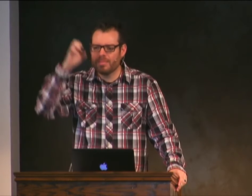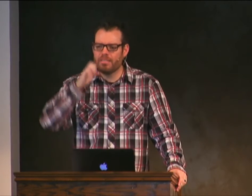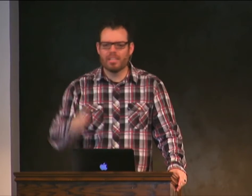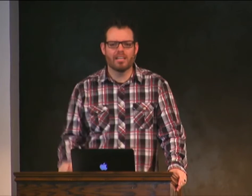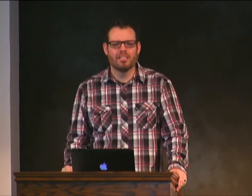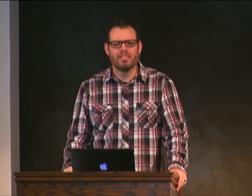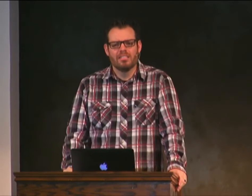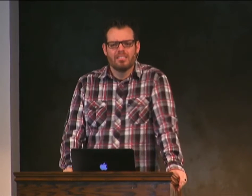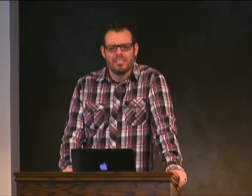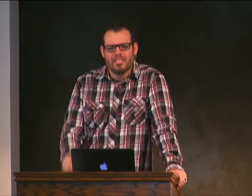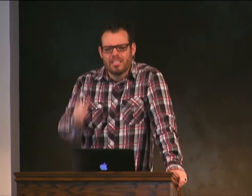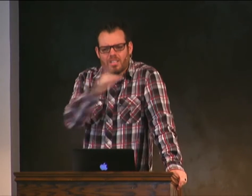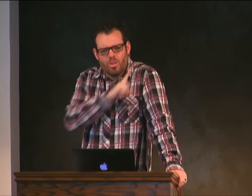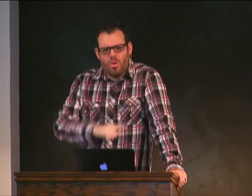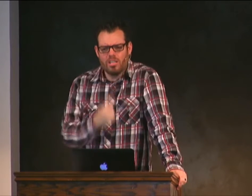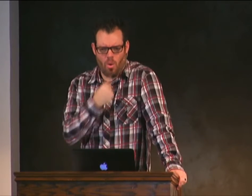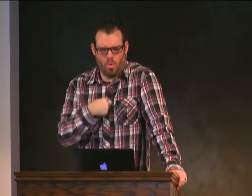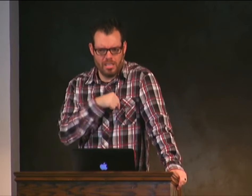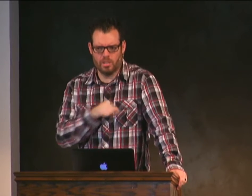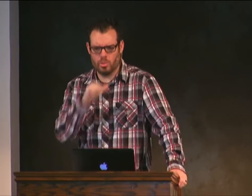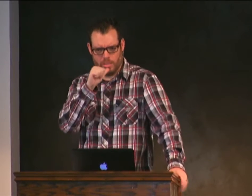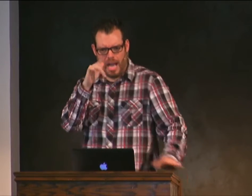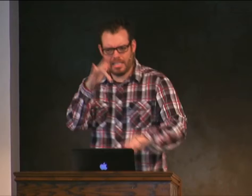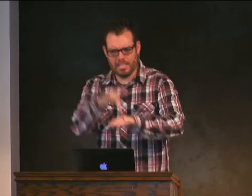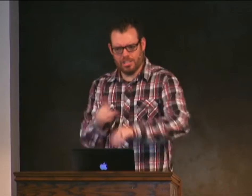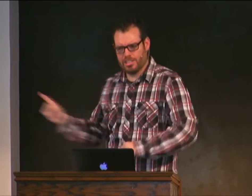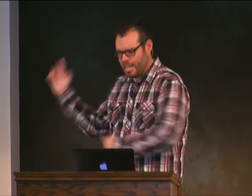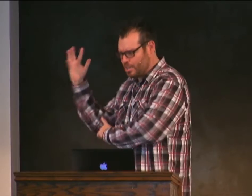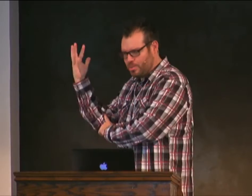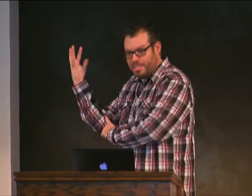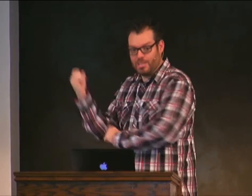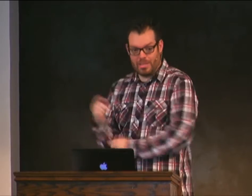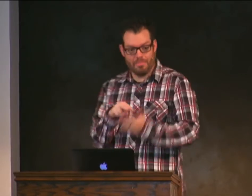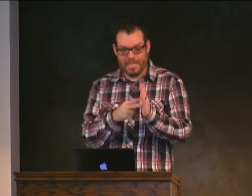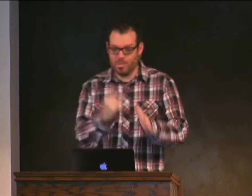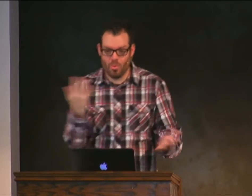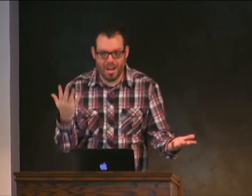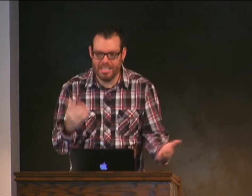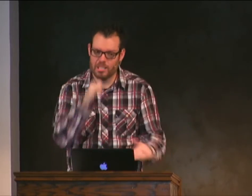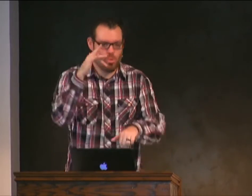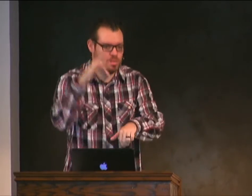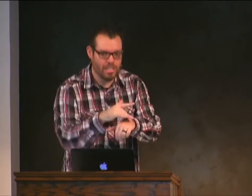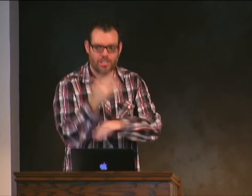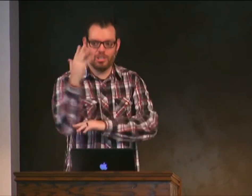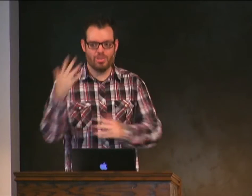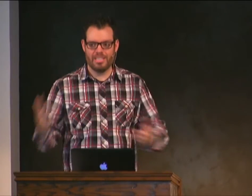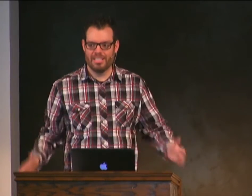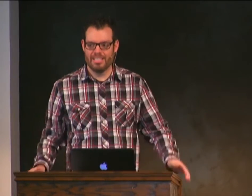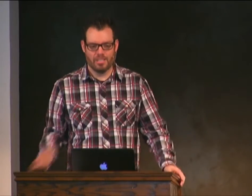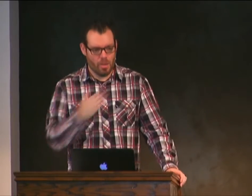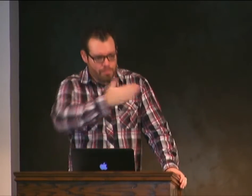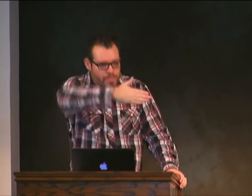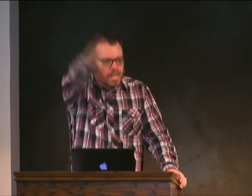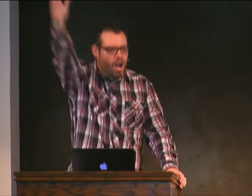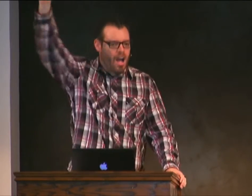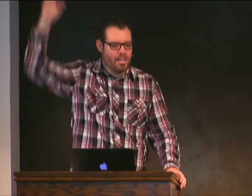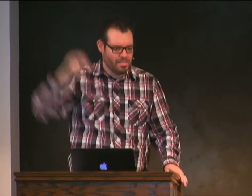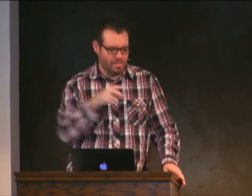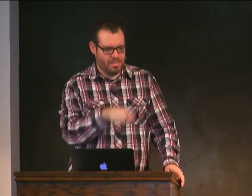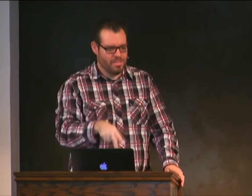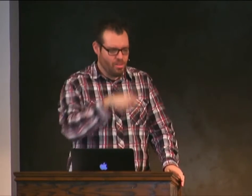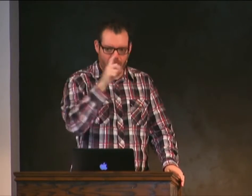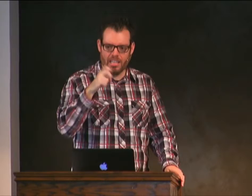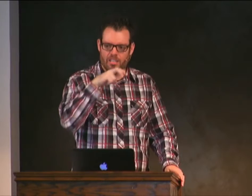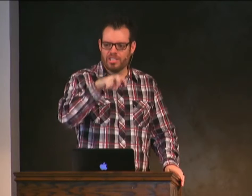If Adam and Eve was like, the Lord told us, do not touch that tree. So that means what? Don't touch the tree. So be